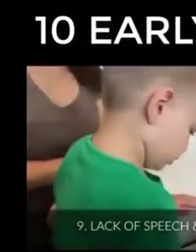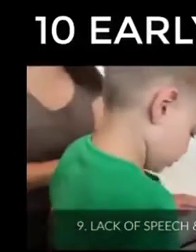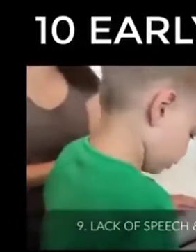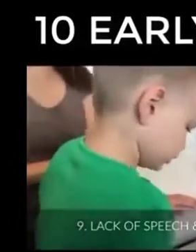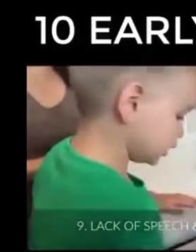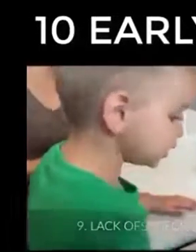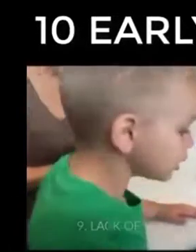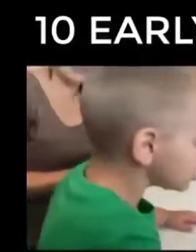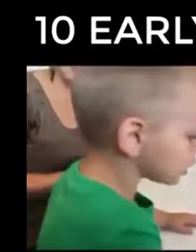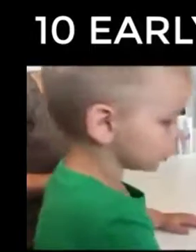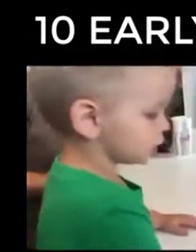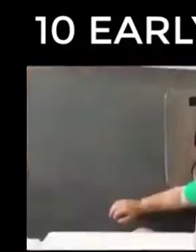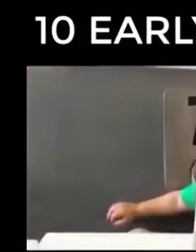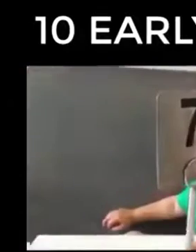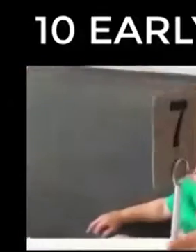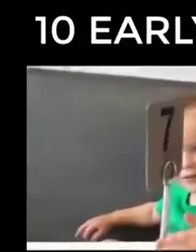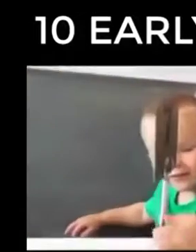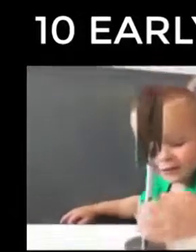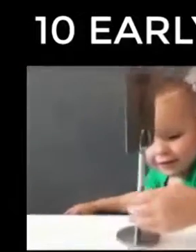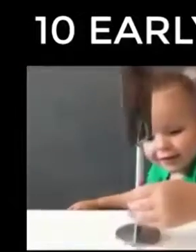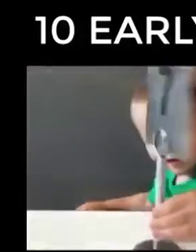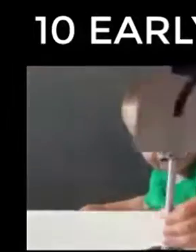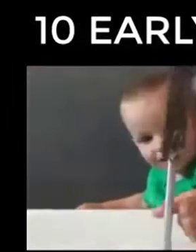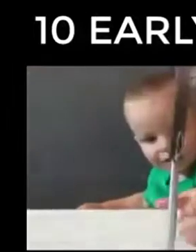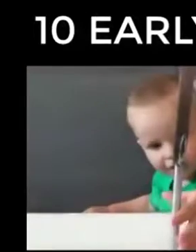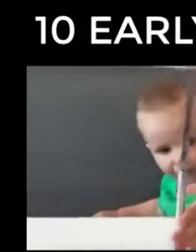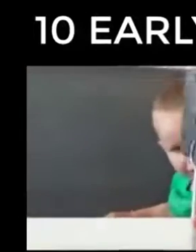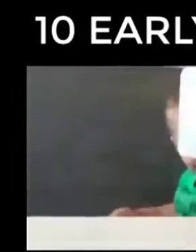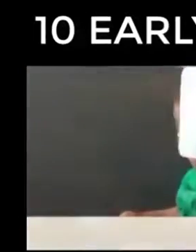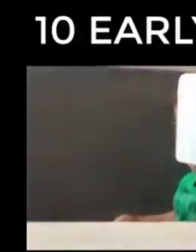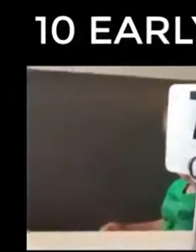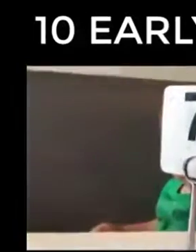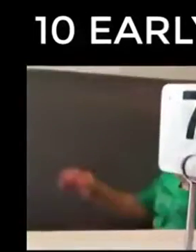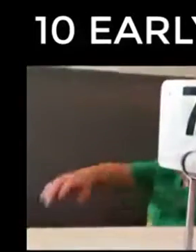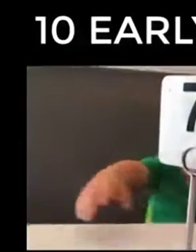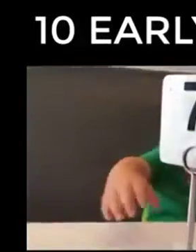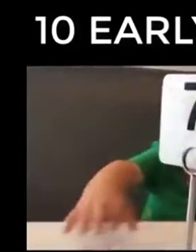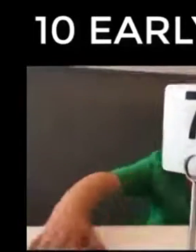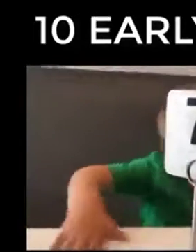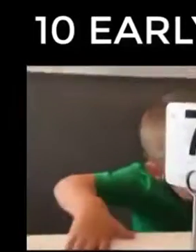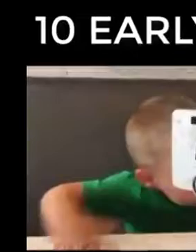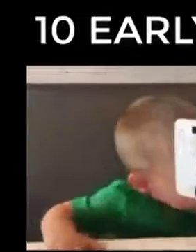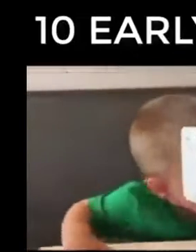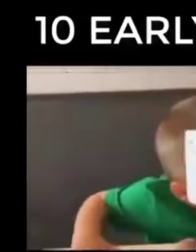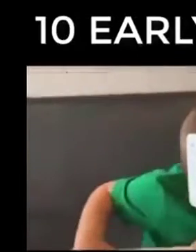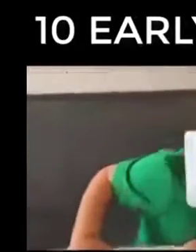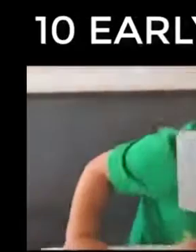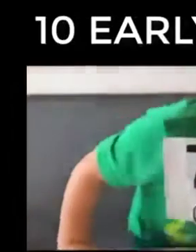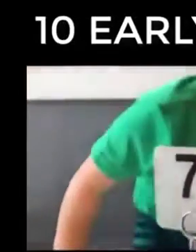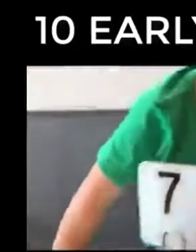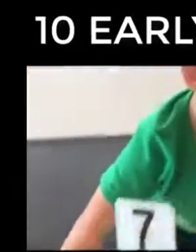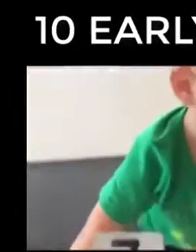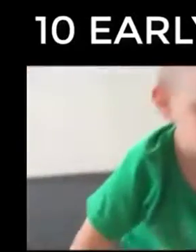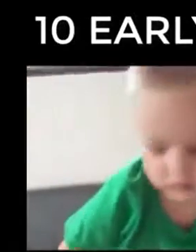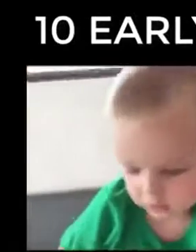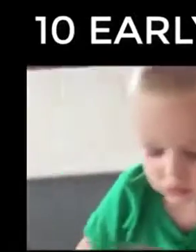or toddler should be using, then it's only a quick internet search away. Generally, if your child is only using a few words at age 3, there is cause for concern.